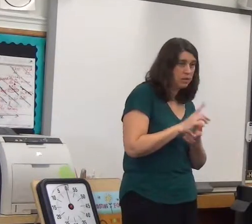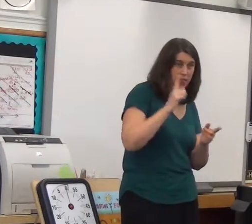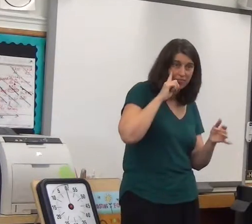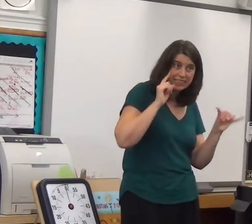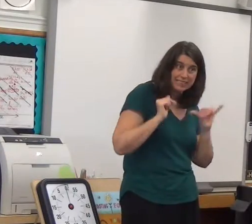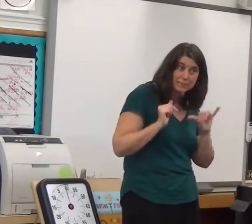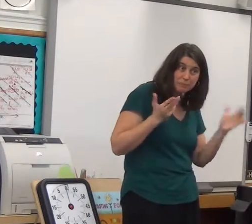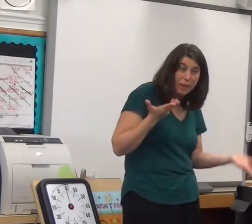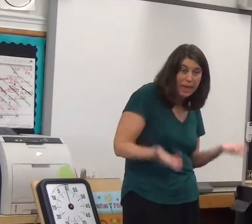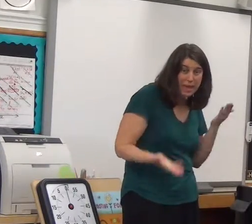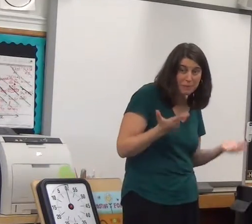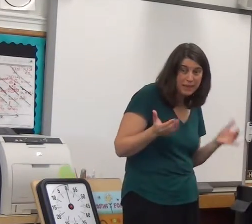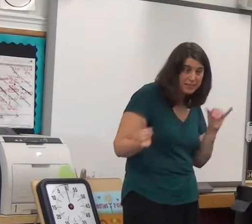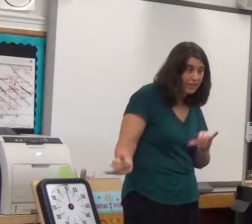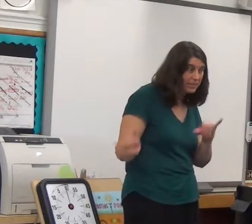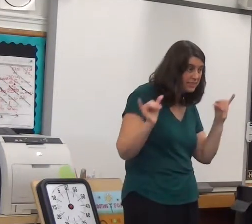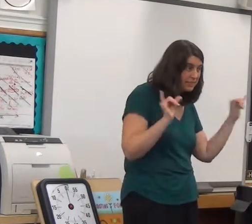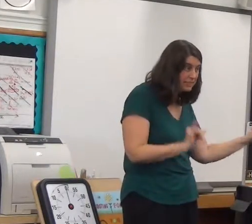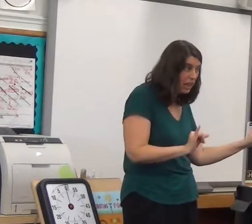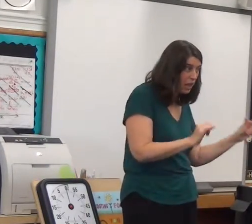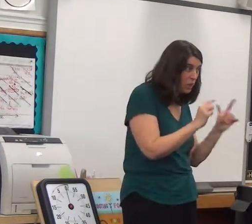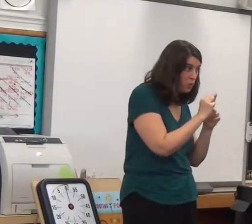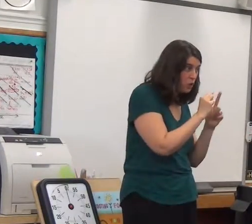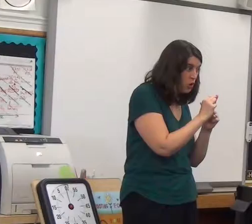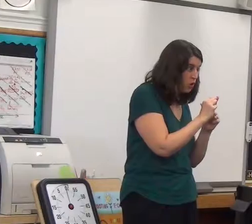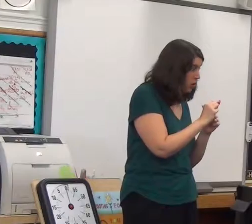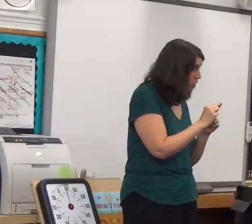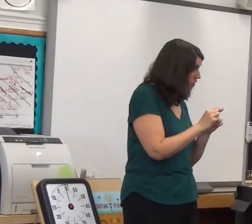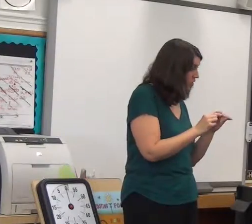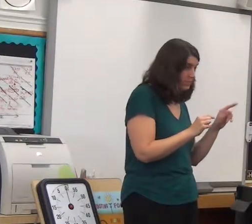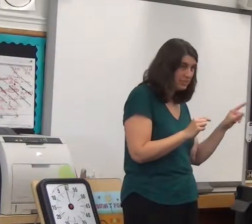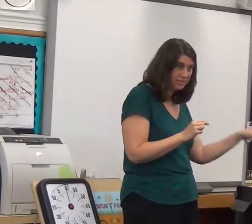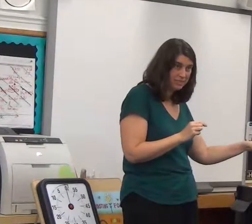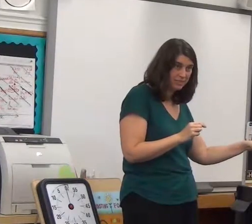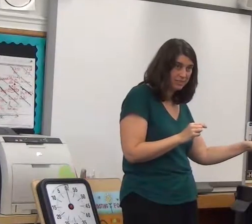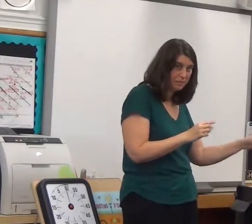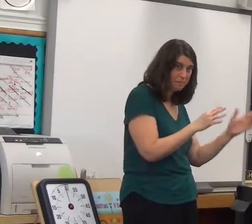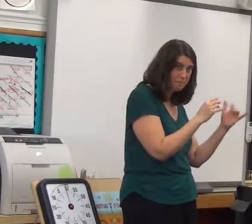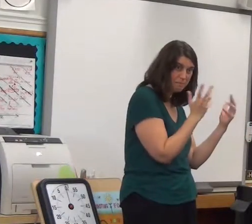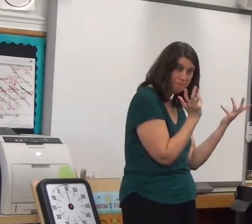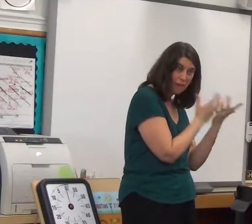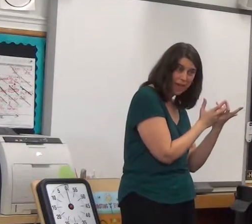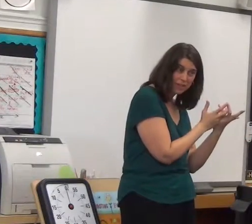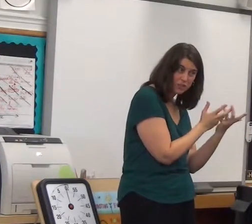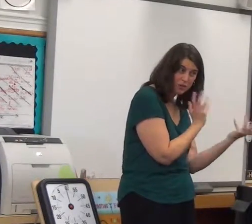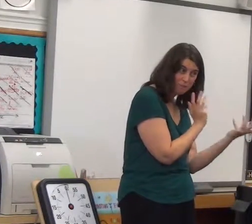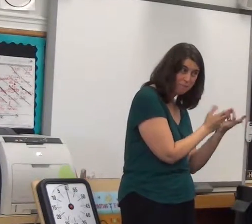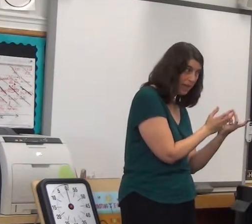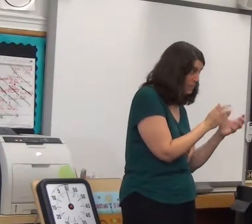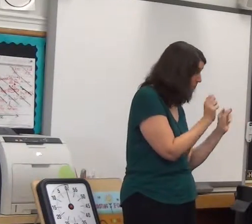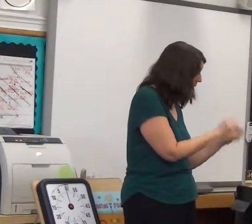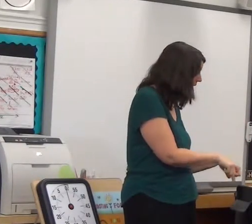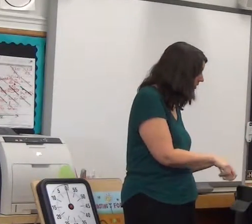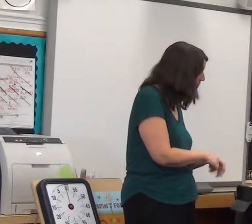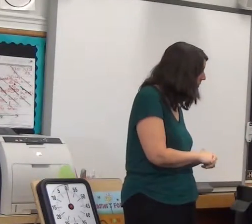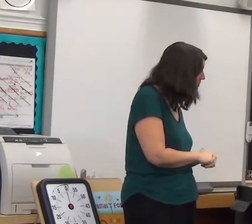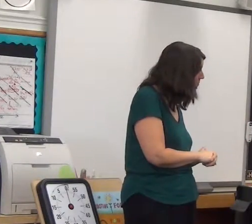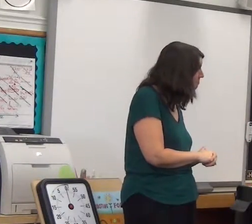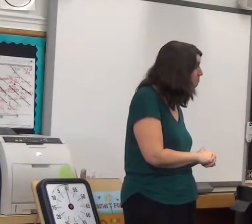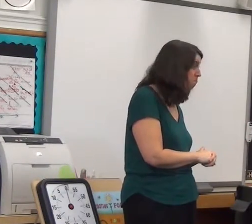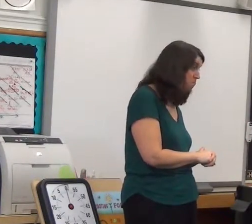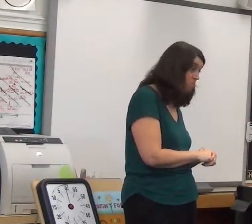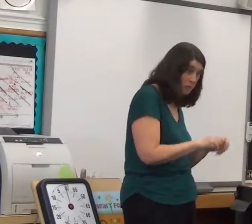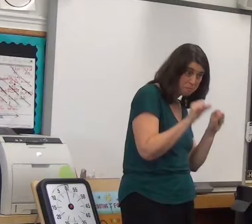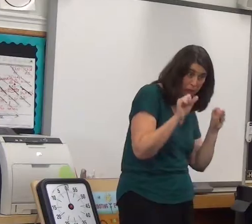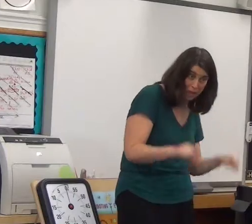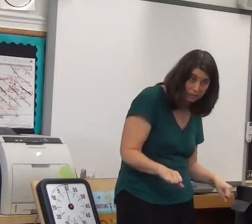it's possible that the word written down on this piece of paper is the word that you just saw in the book? Is that possible?